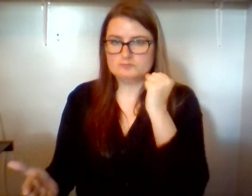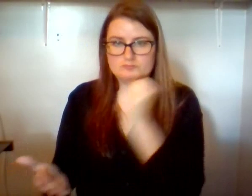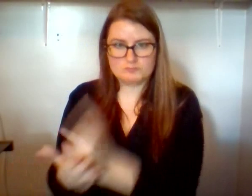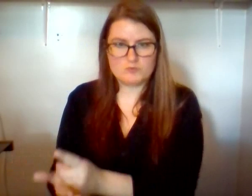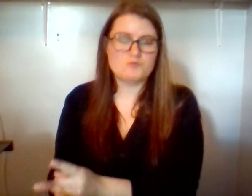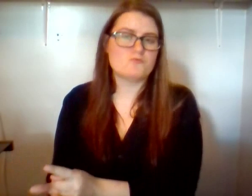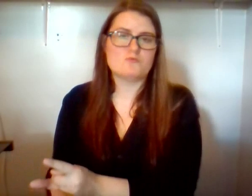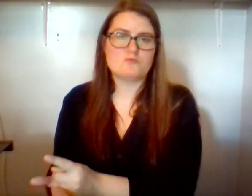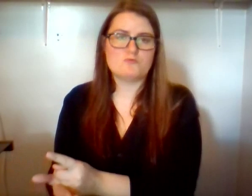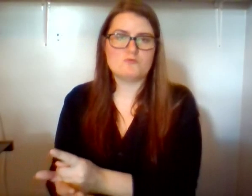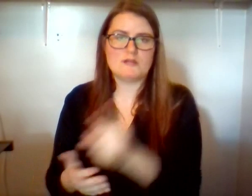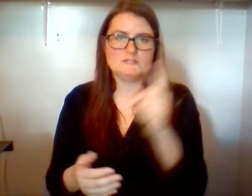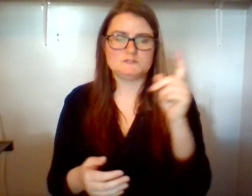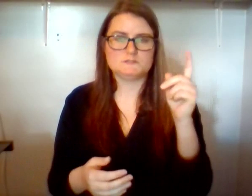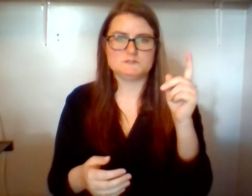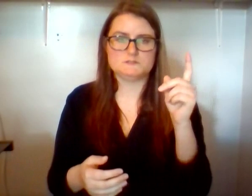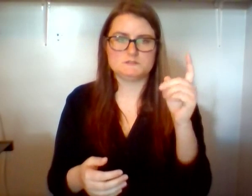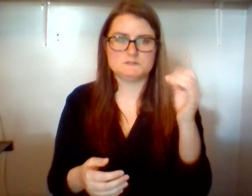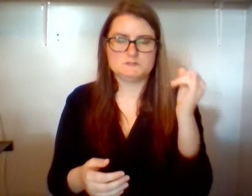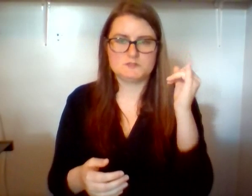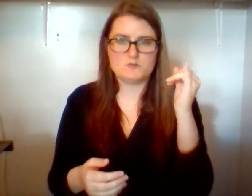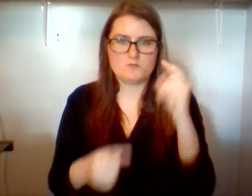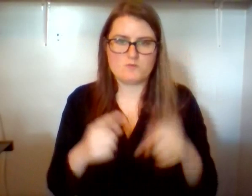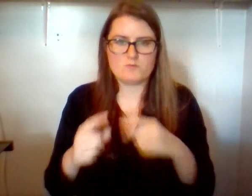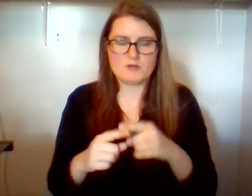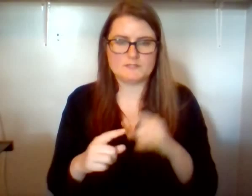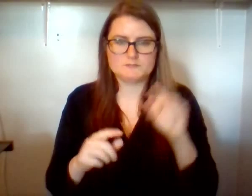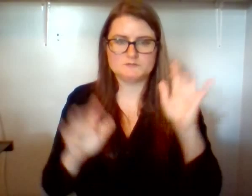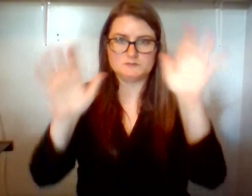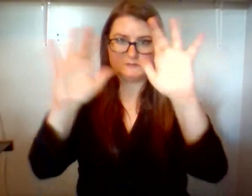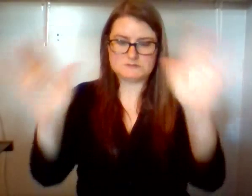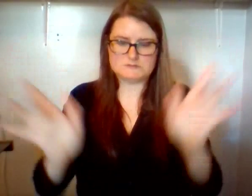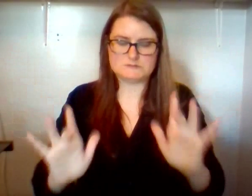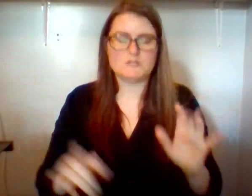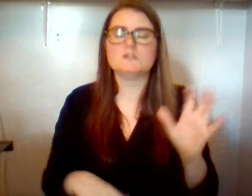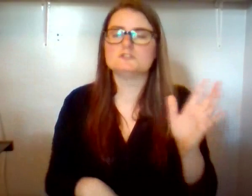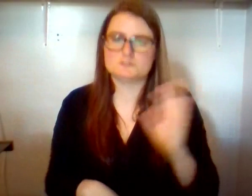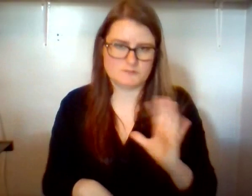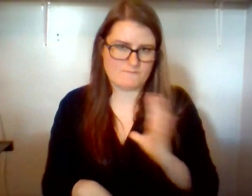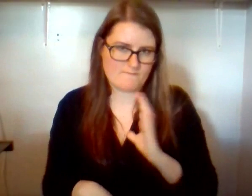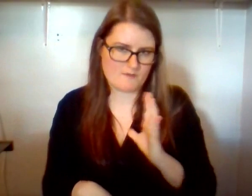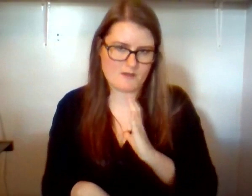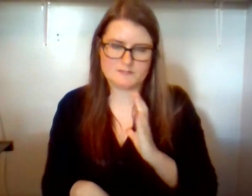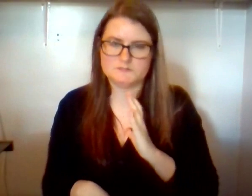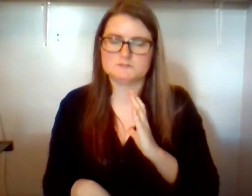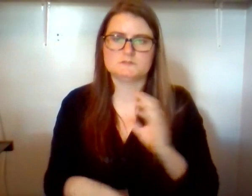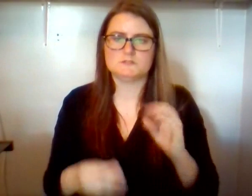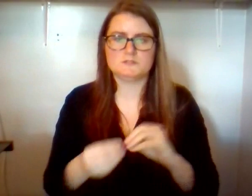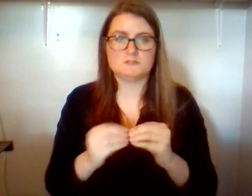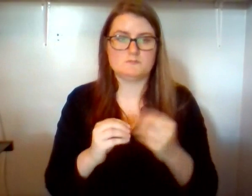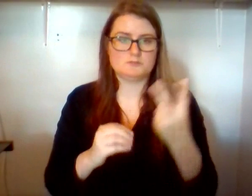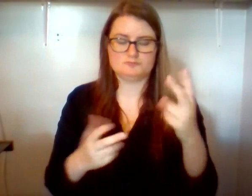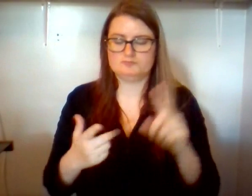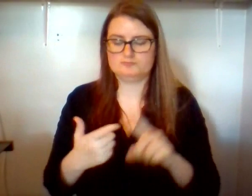a good thing biblically. That's number one. Number two, sex is to be enjoyed only in